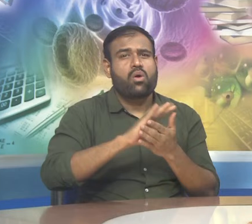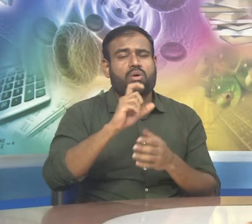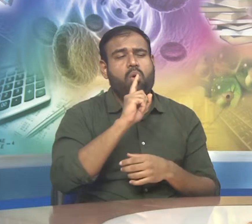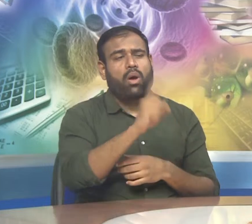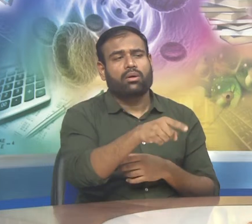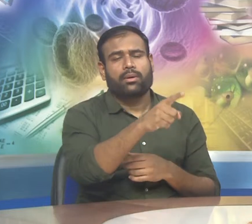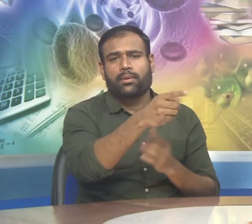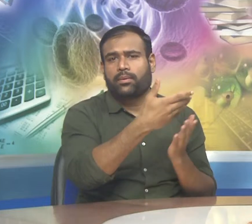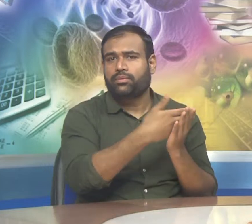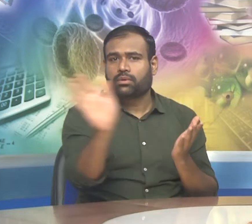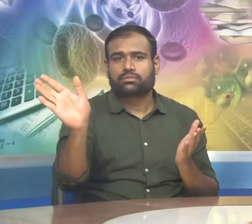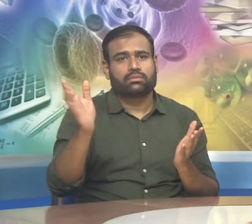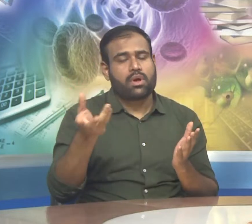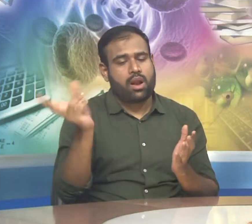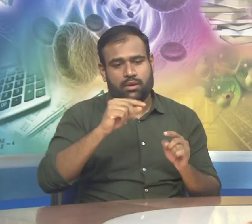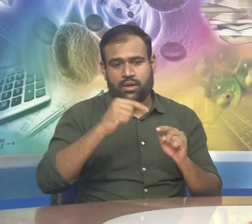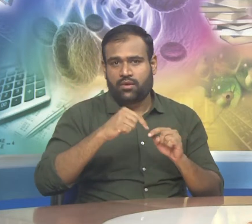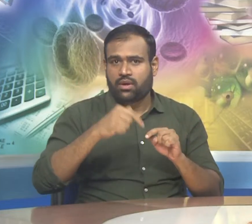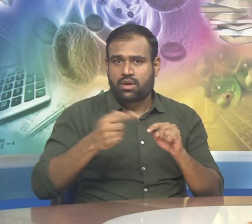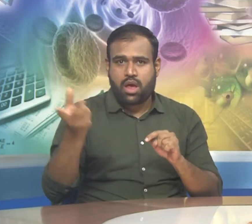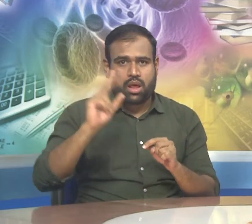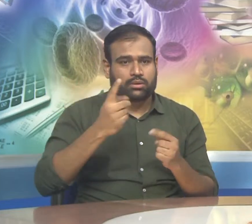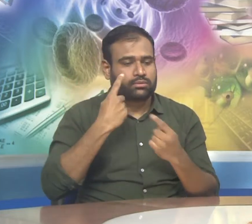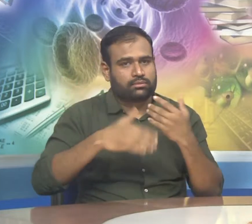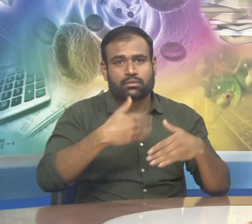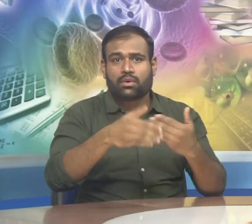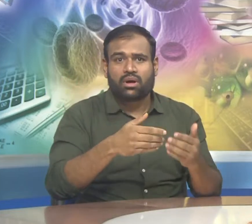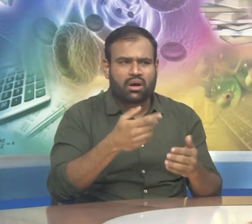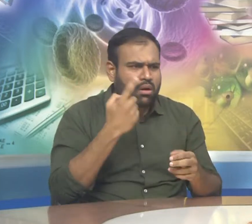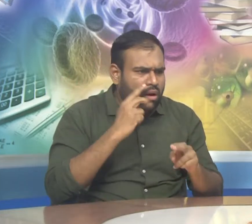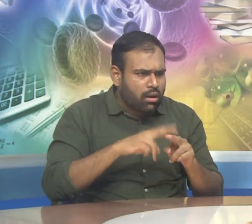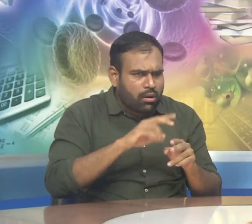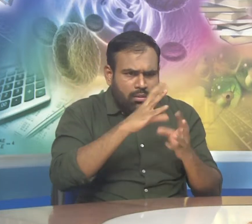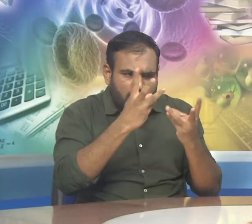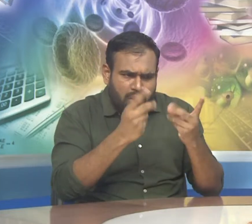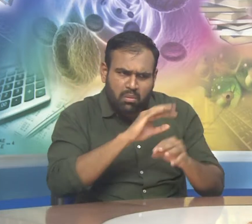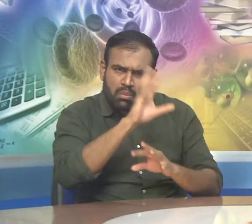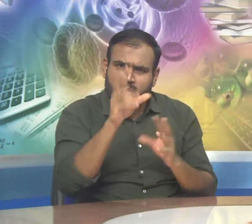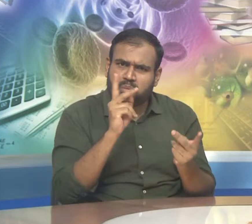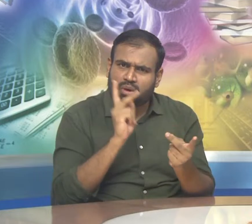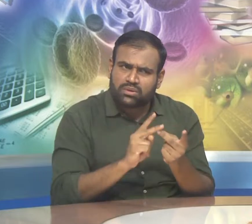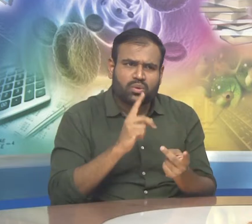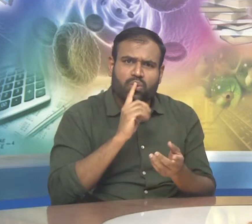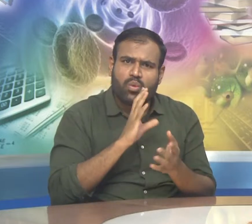she used corrupt means in his or her election.